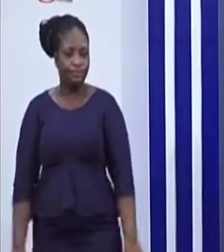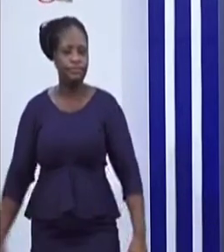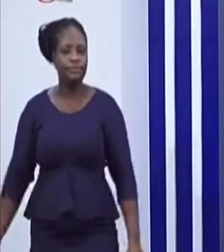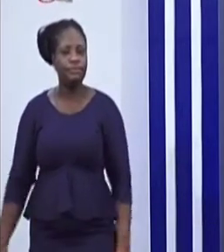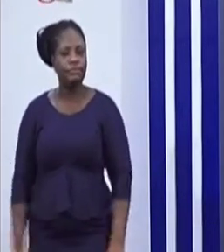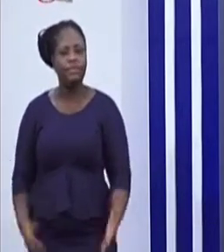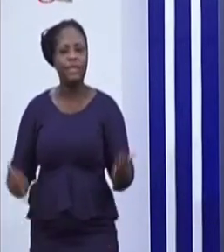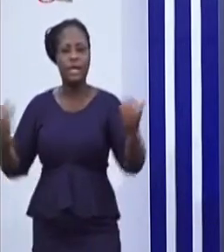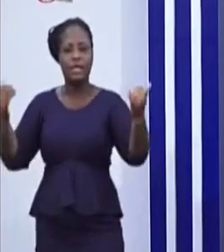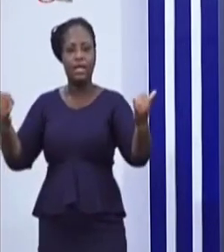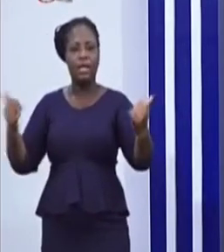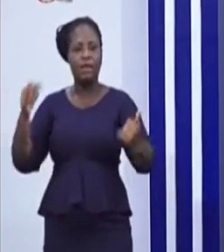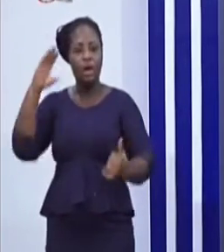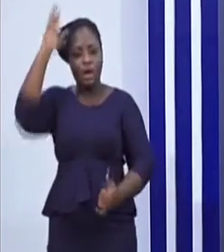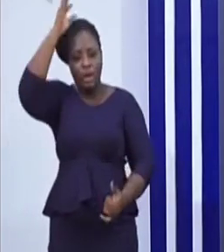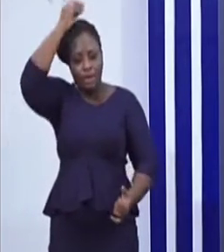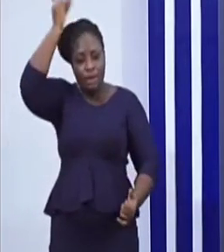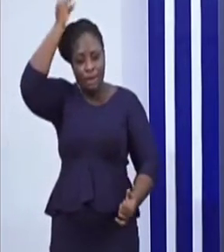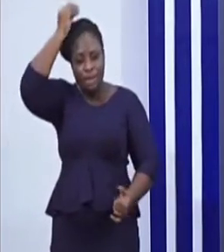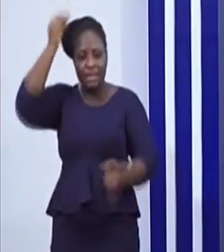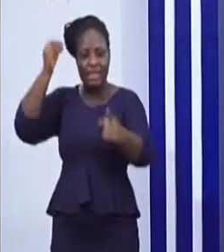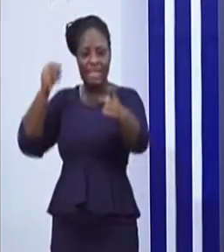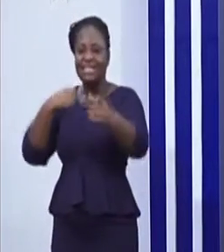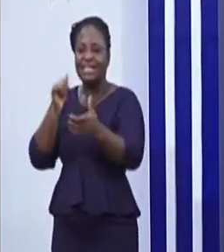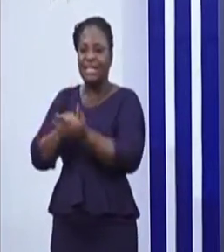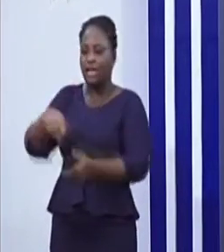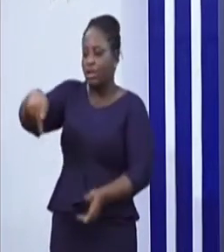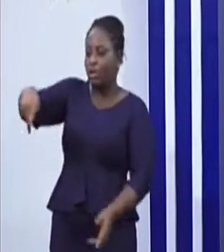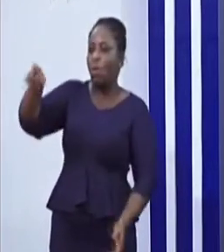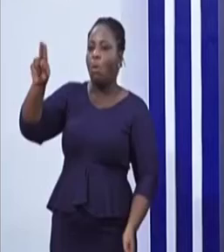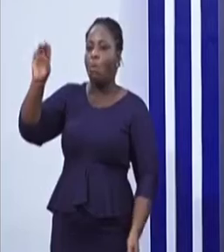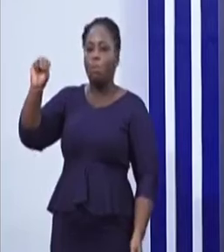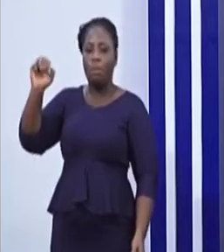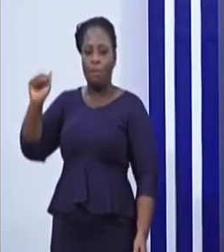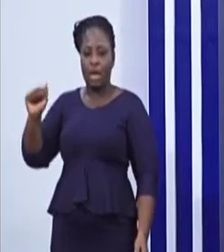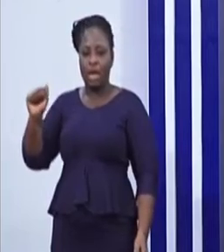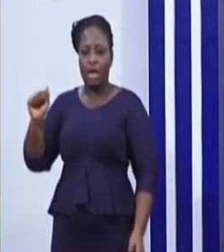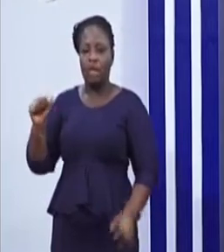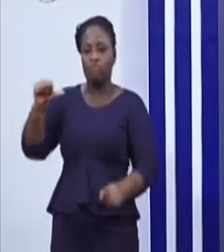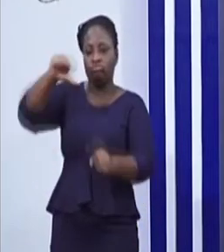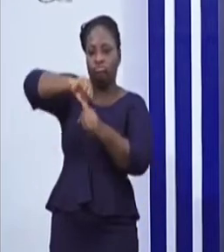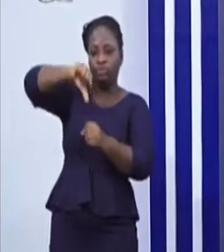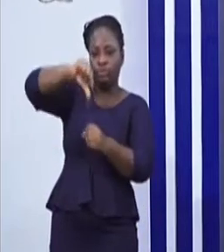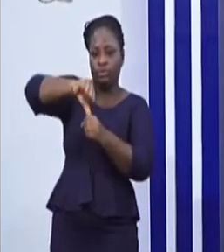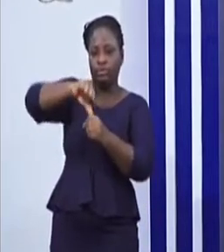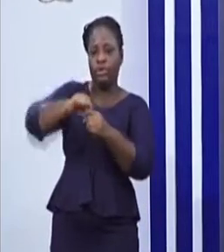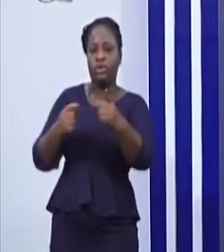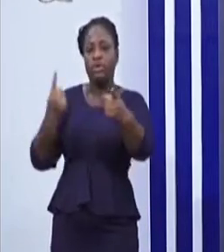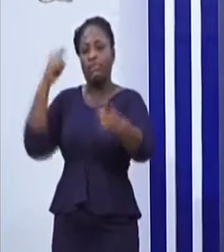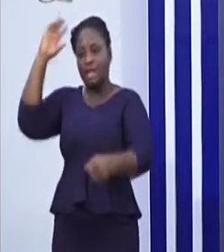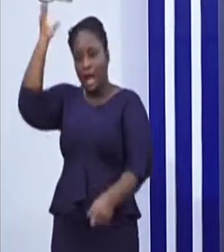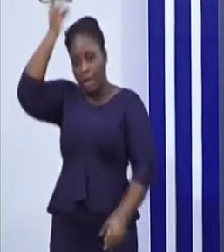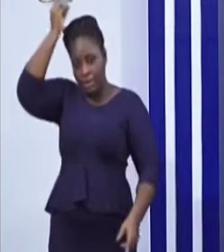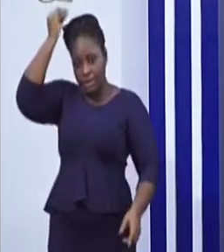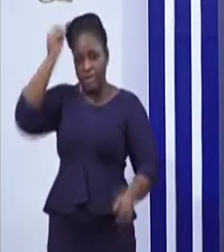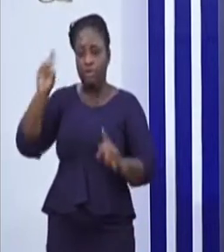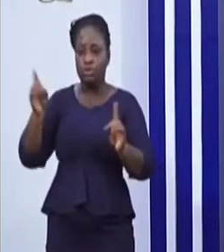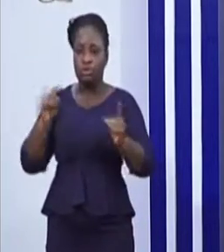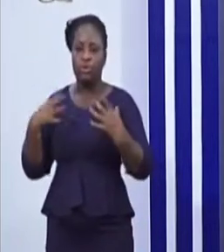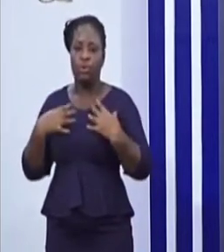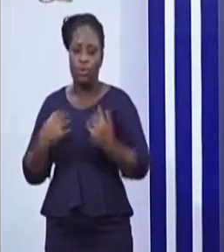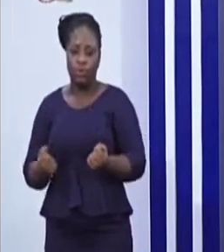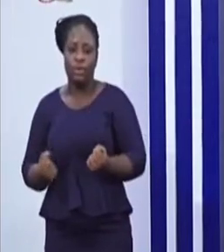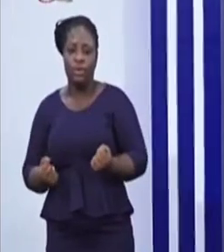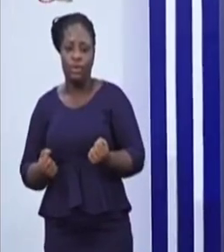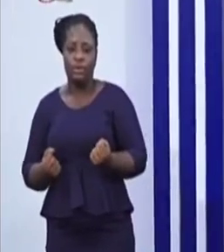By the way, Ghana Ambulance Service makes me understand that Puma Energy has donated a lot of fuel for the ambulances that are doing all the pickups